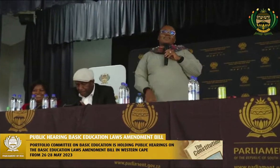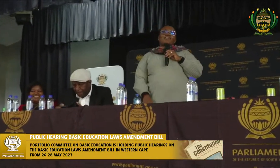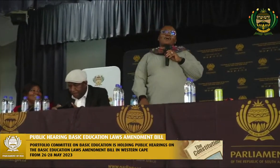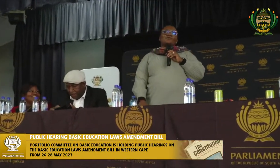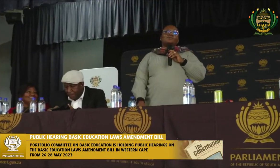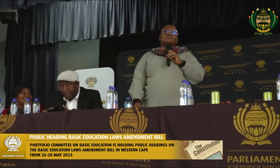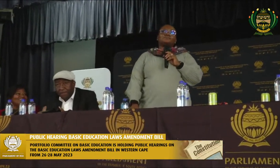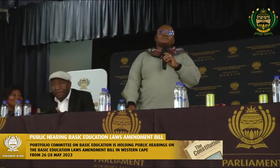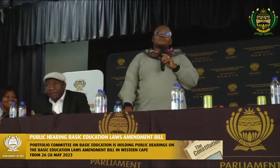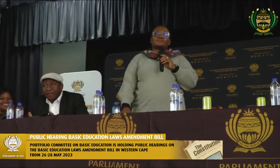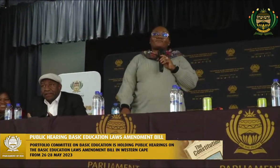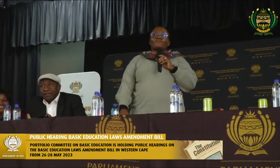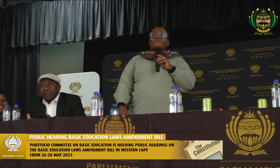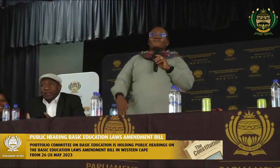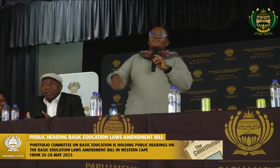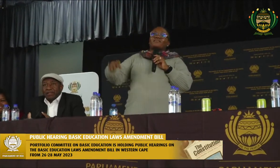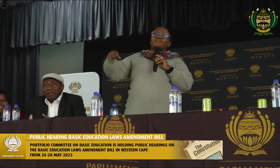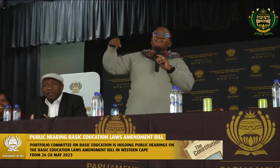Yeah, now.